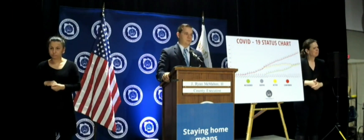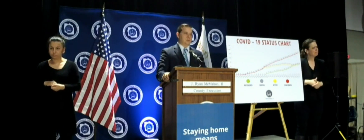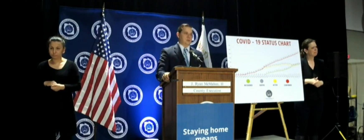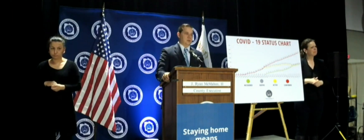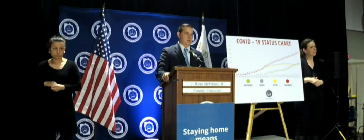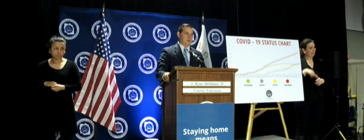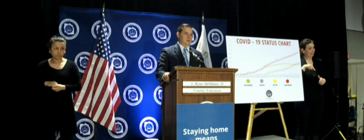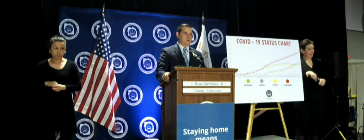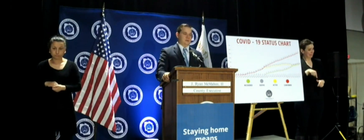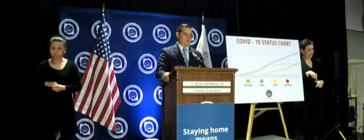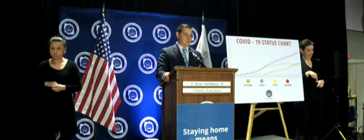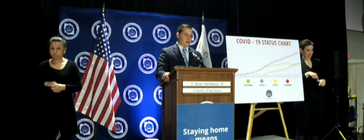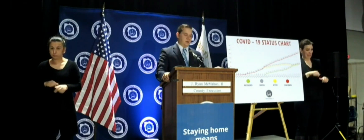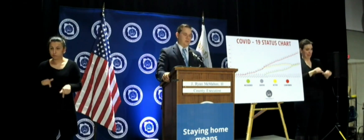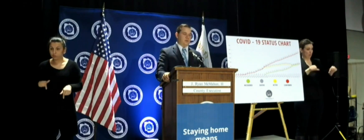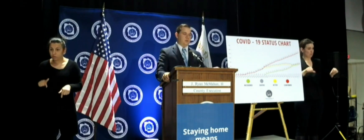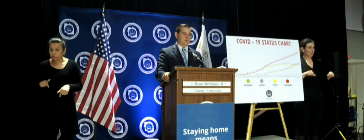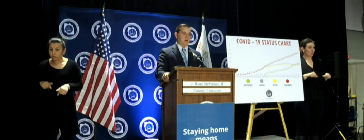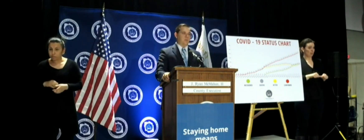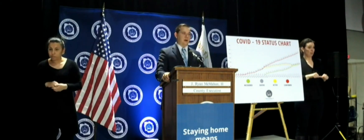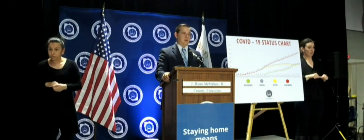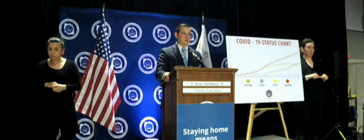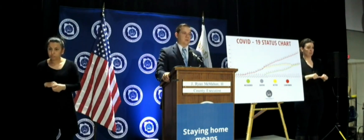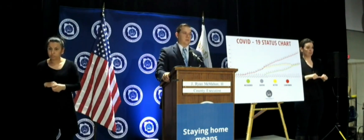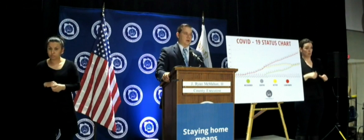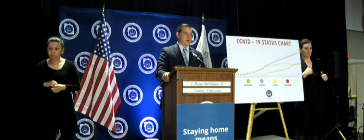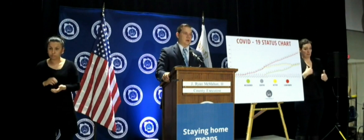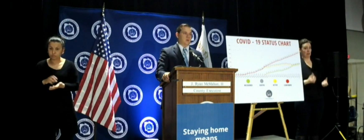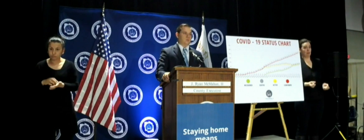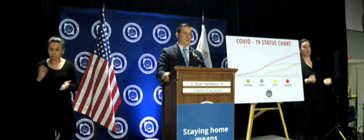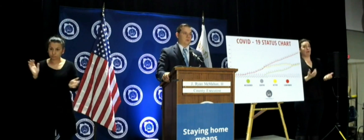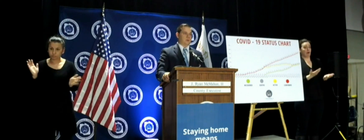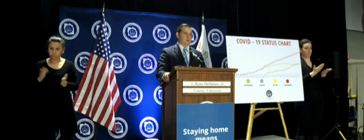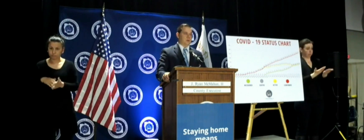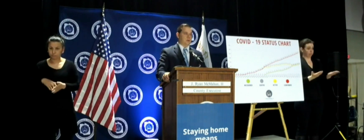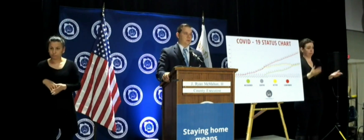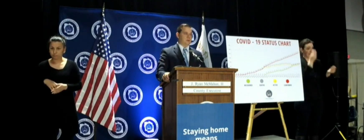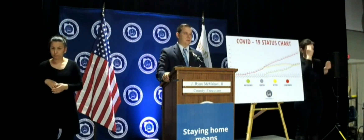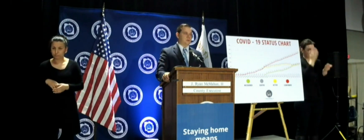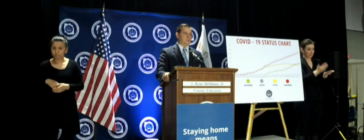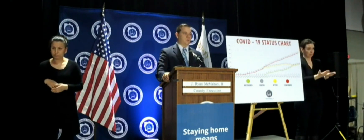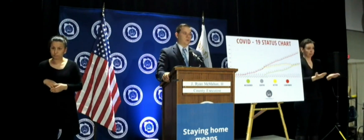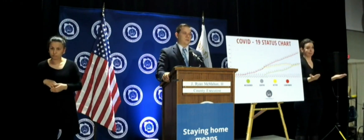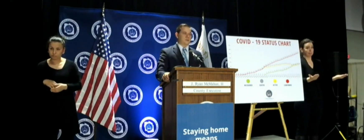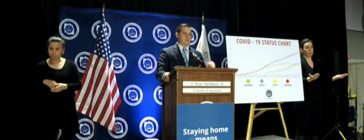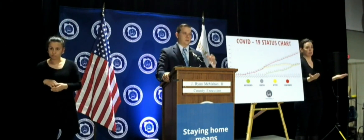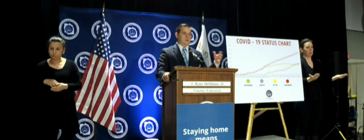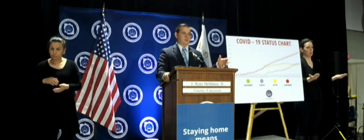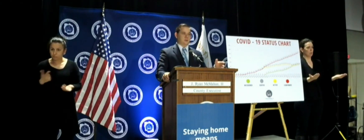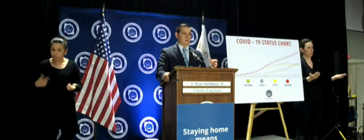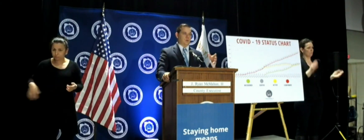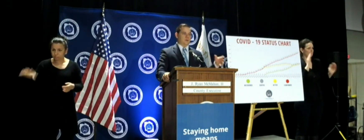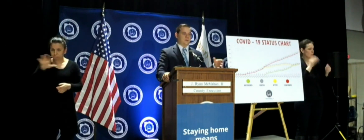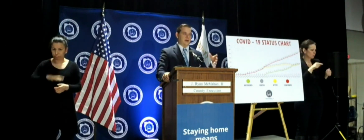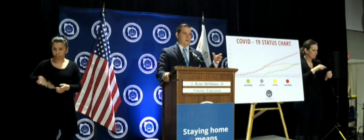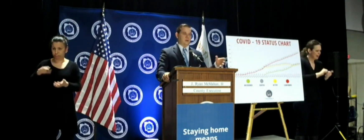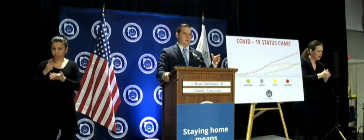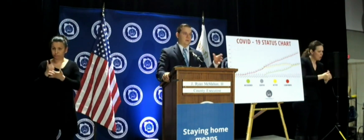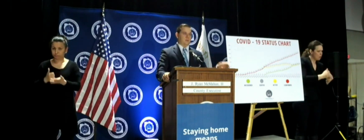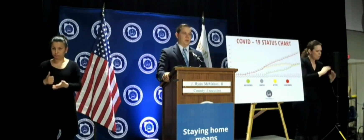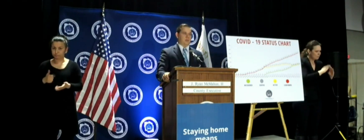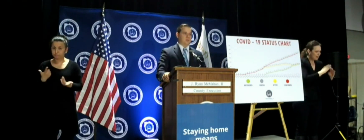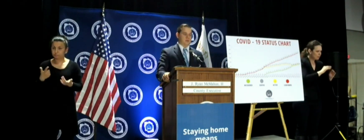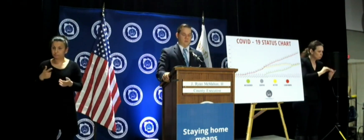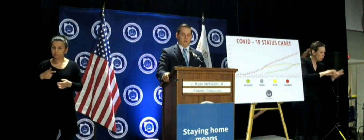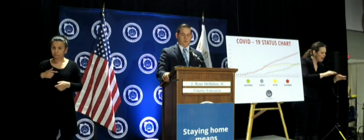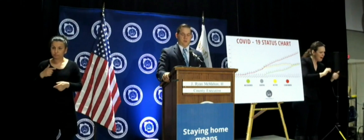region, and this is an area we think we can help out, and hopefully we'll continue to work together